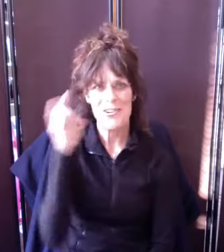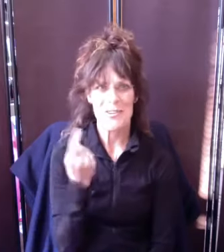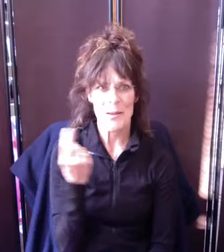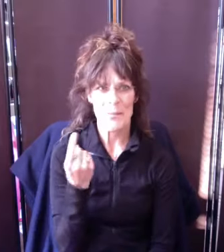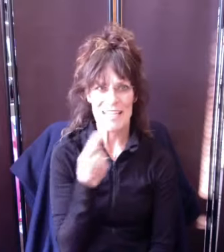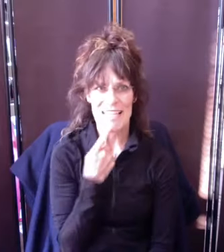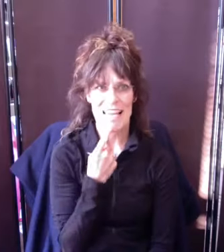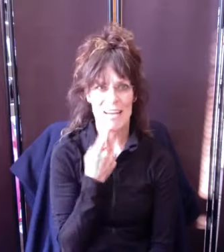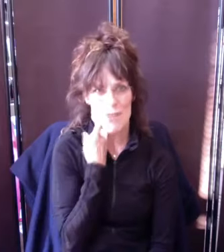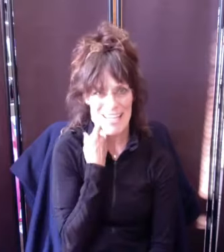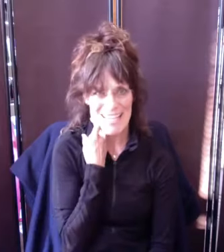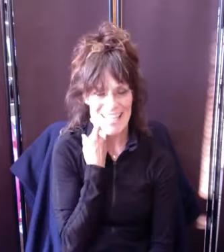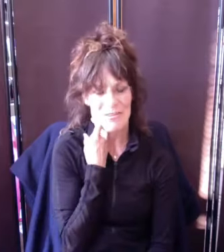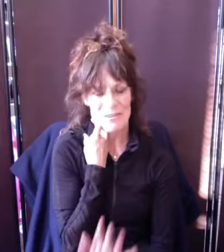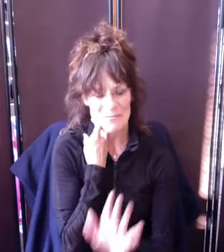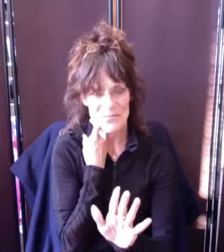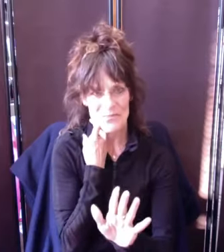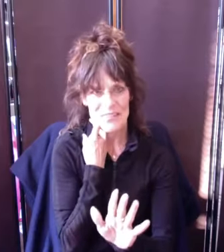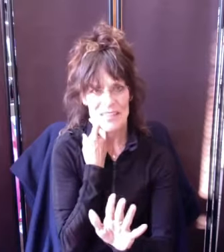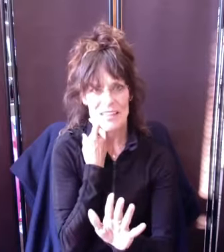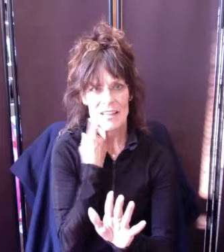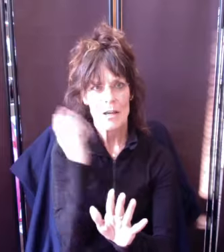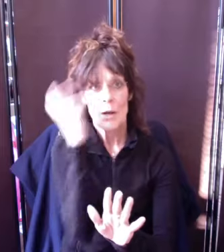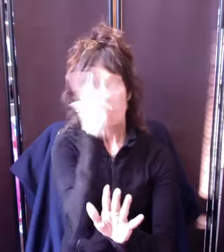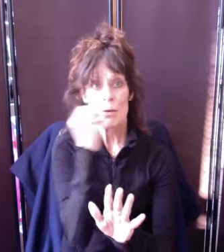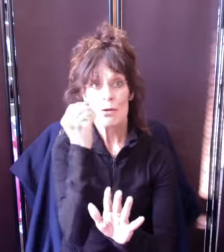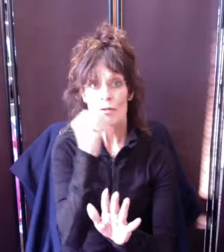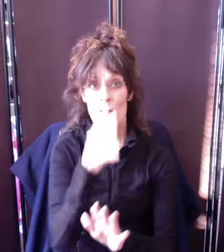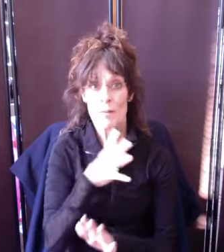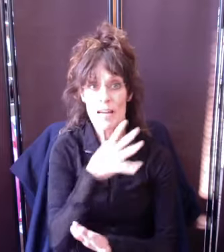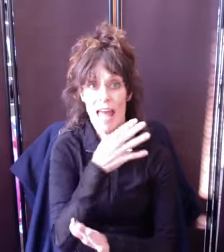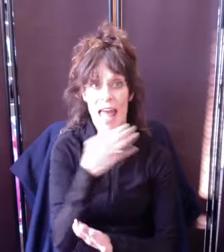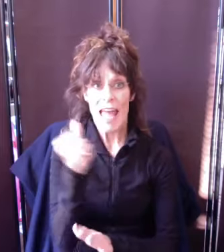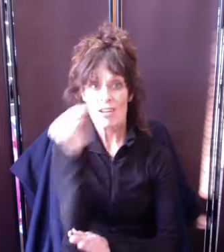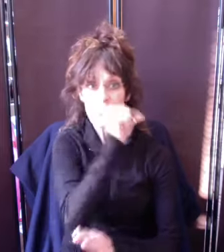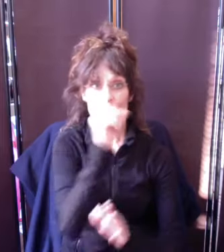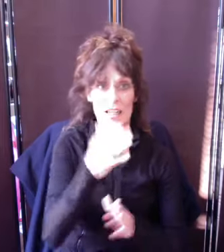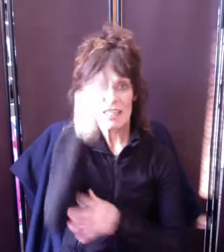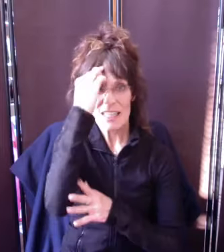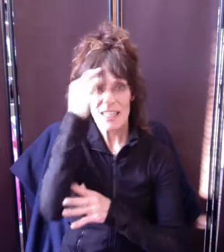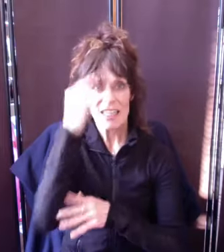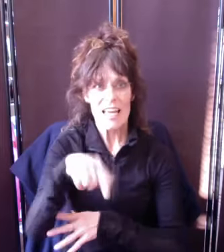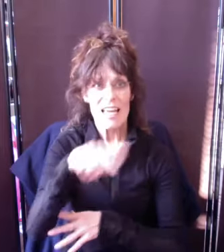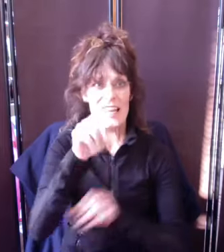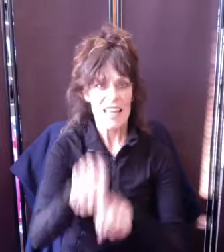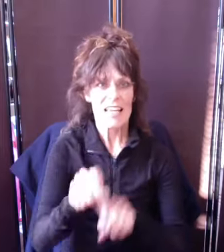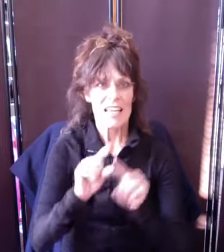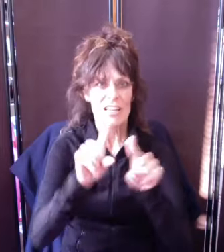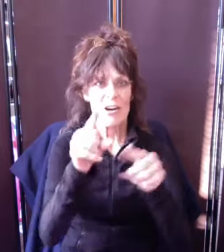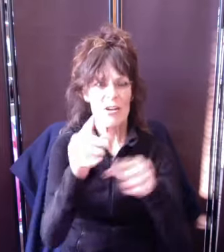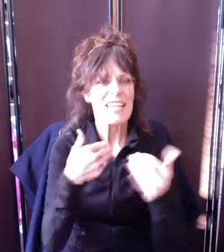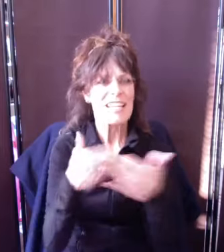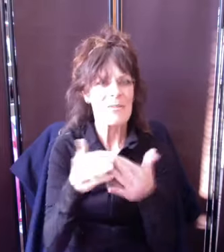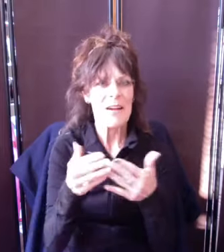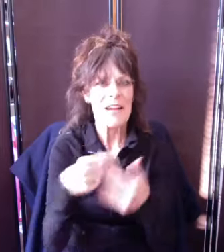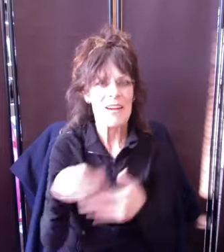recently that beautiful women and drunks think they can go anywhere they want. And I was both, right? So I went anywhere I